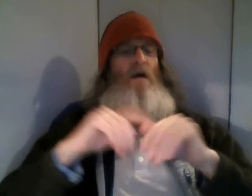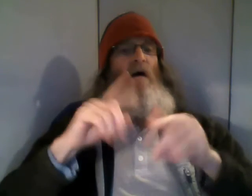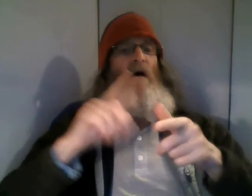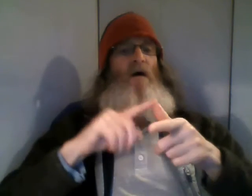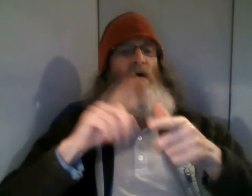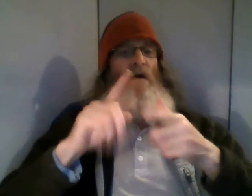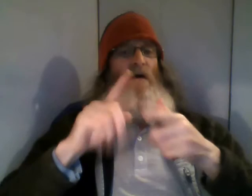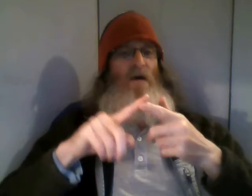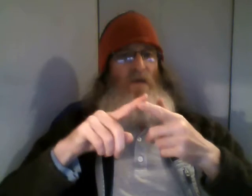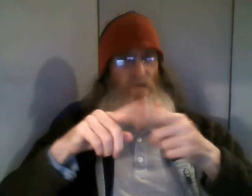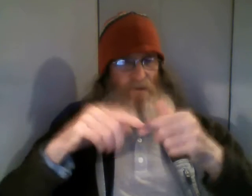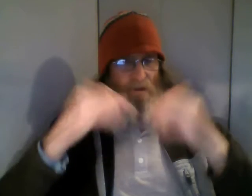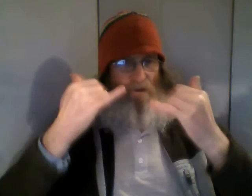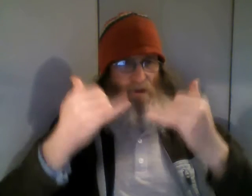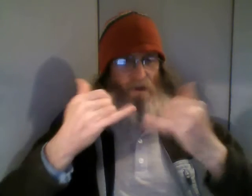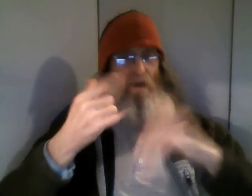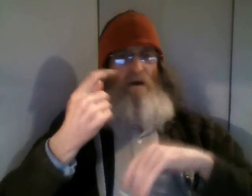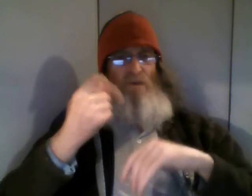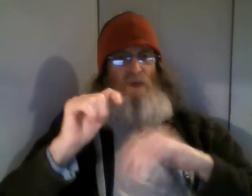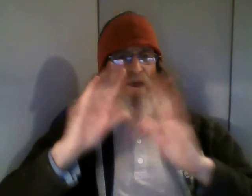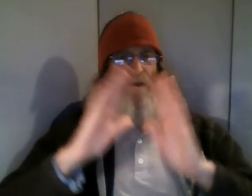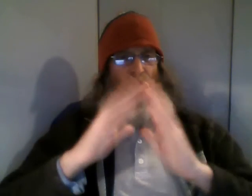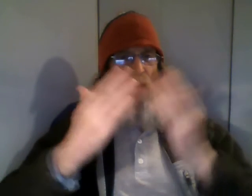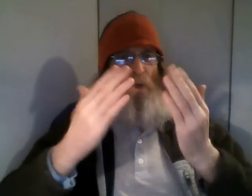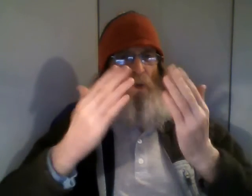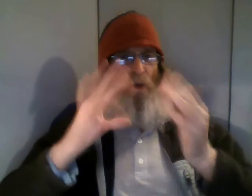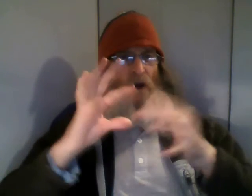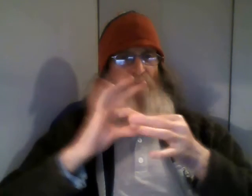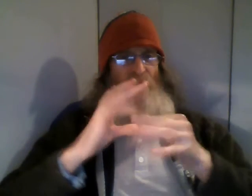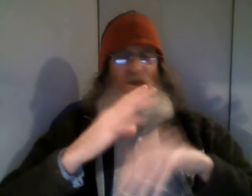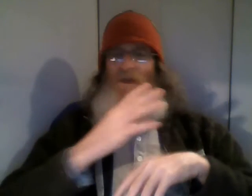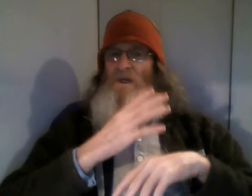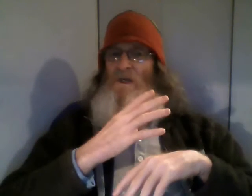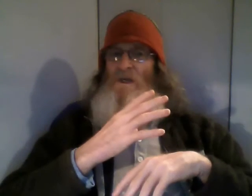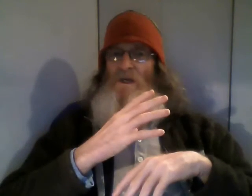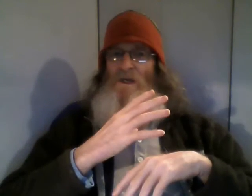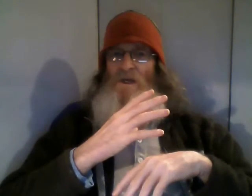kidding. What the hell is that verse of my man? Okay. It's definitely.